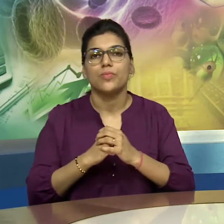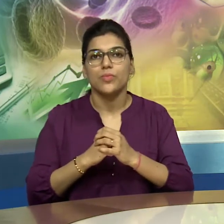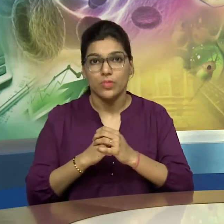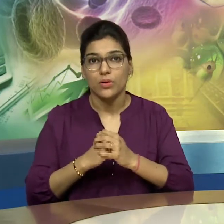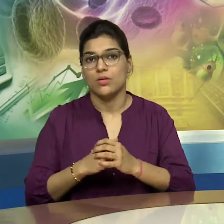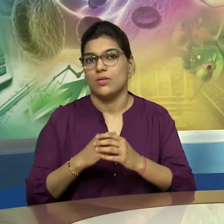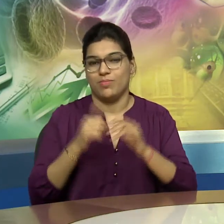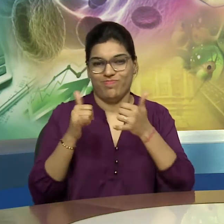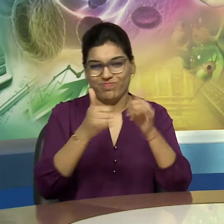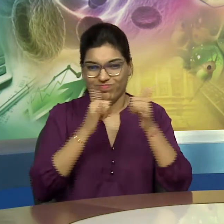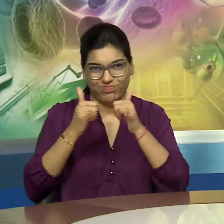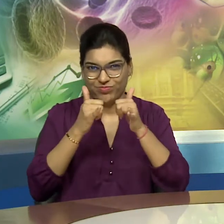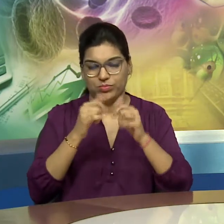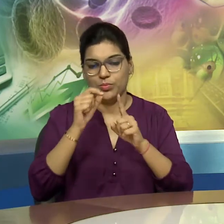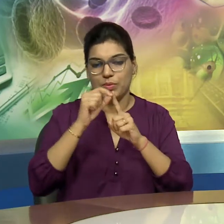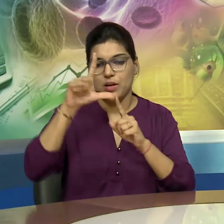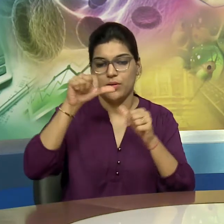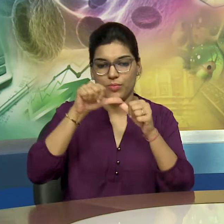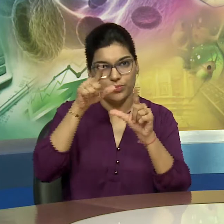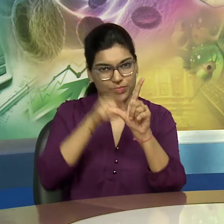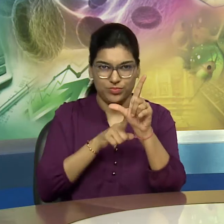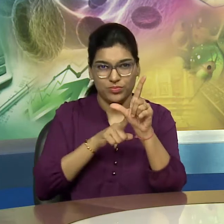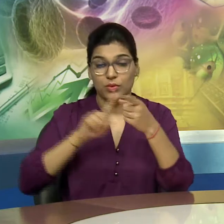see. So like the word play,